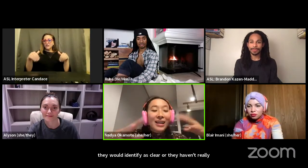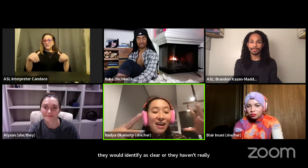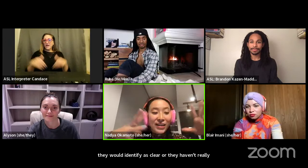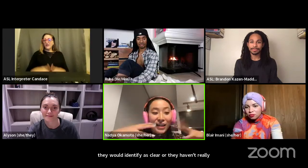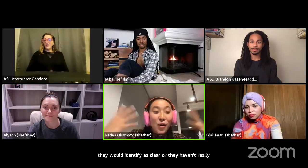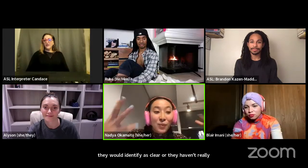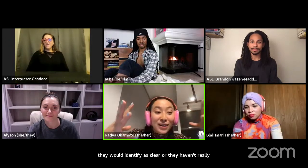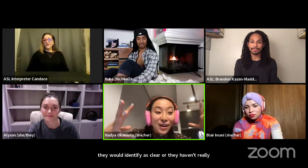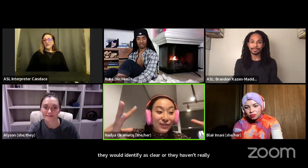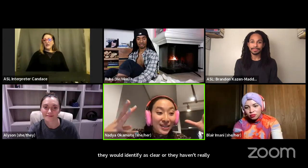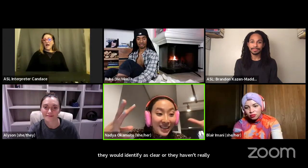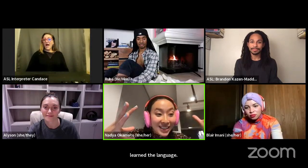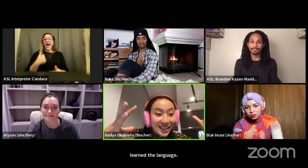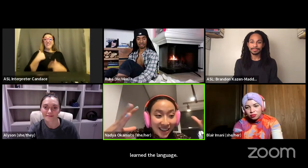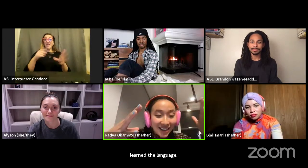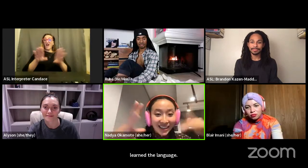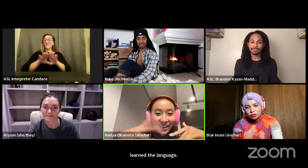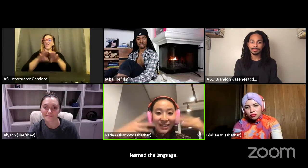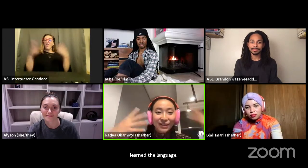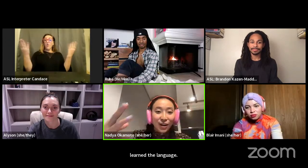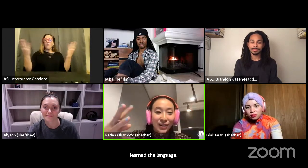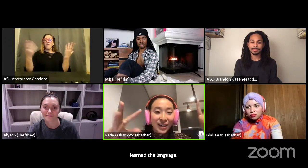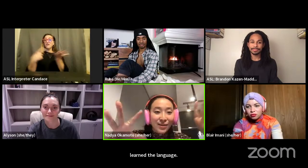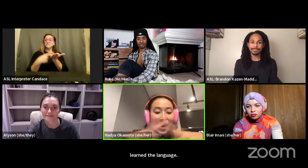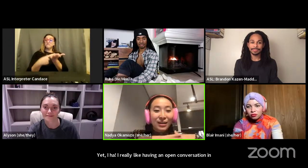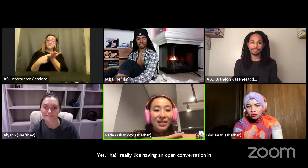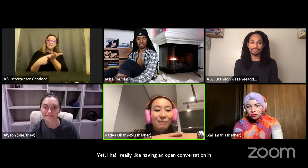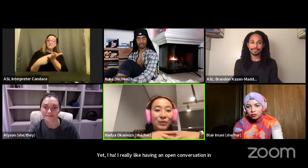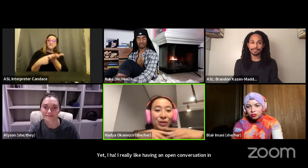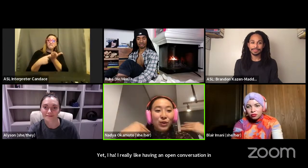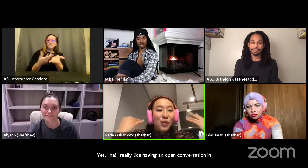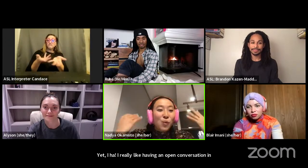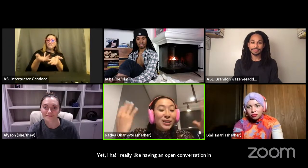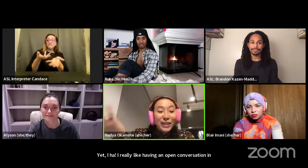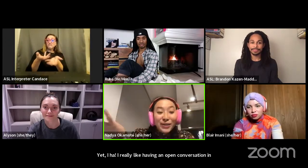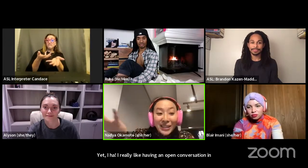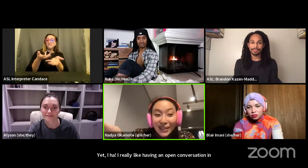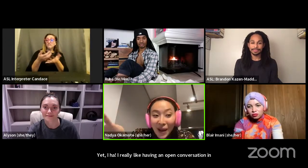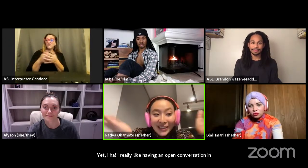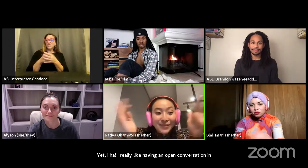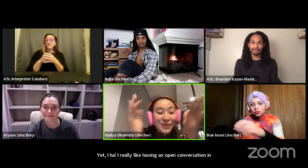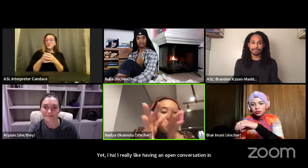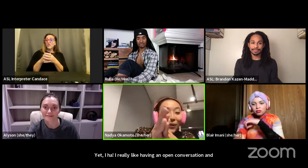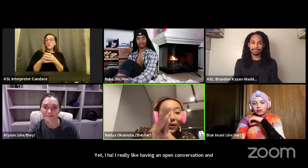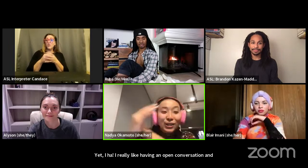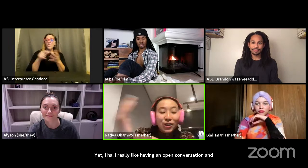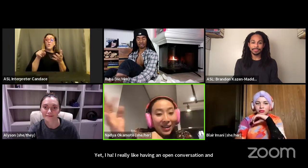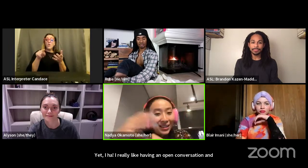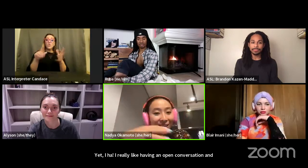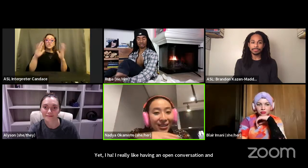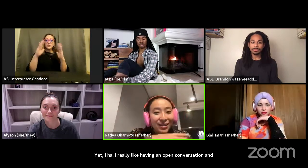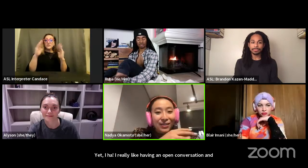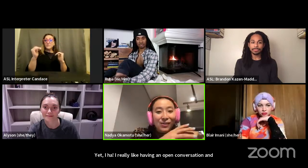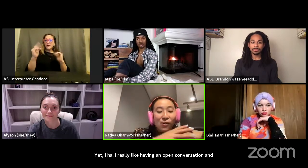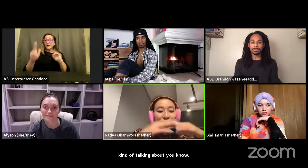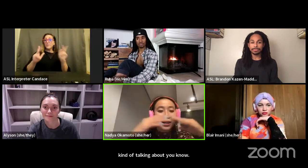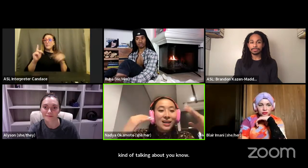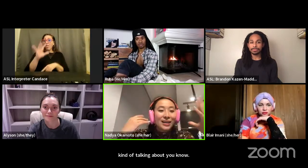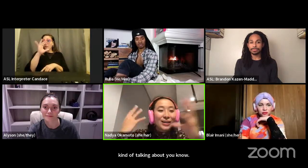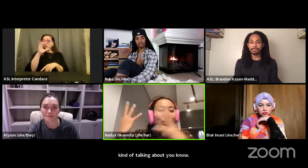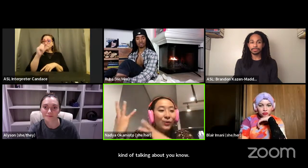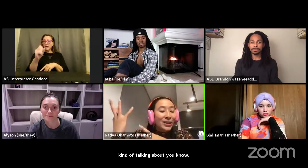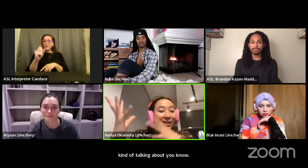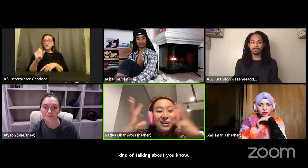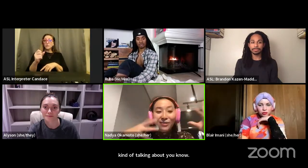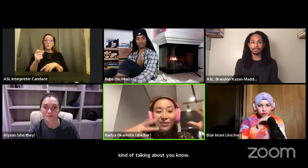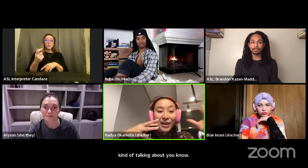I really like having an open conversation in kind of talking about, you know, what do you expect people are attracted to? Or,